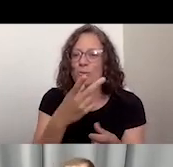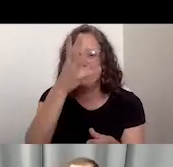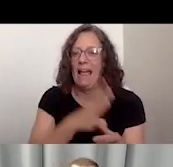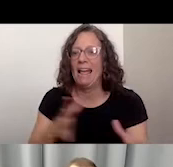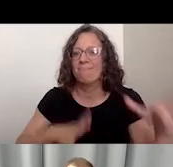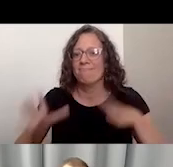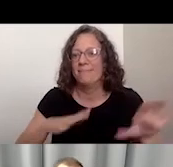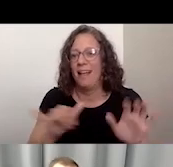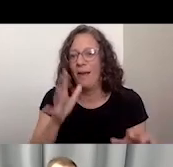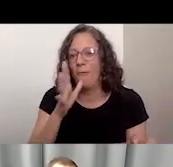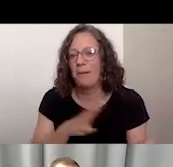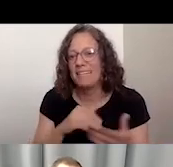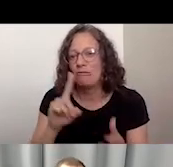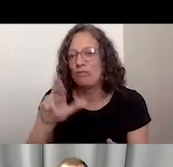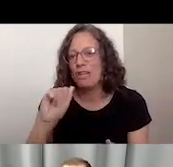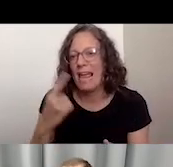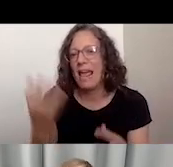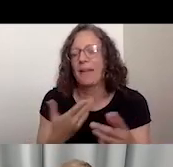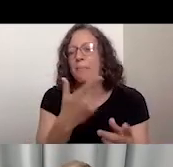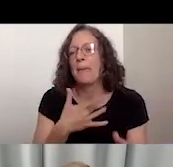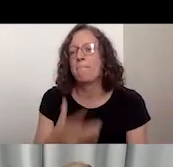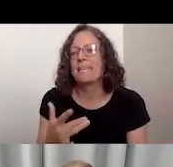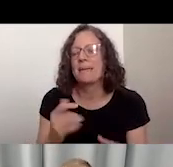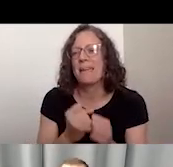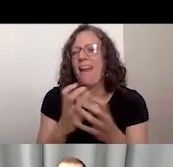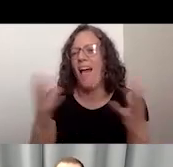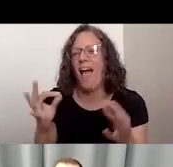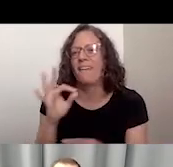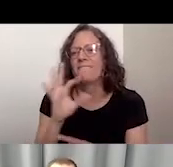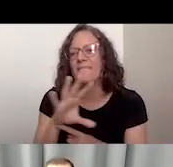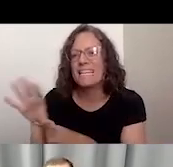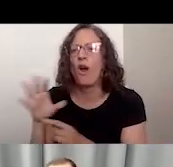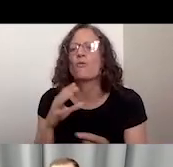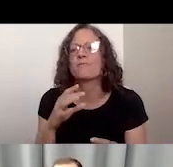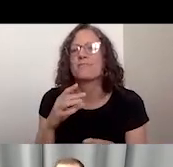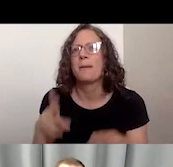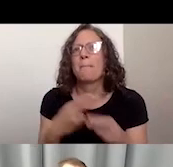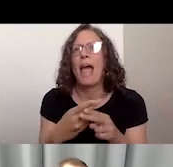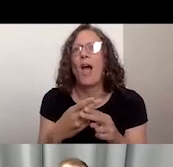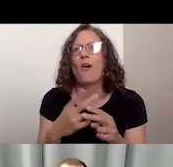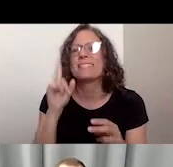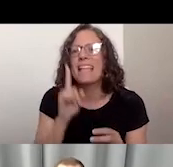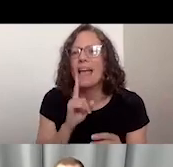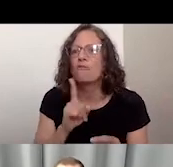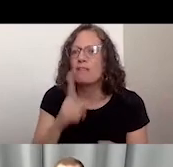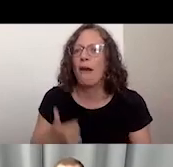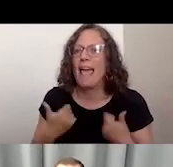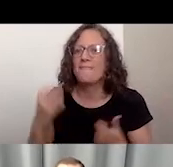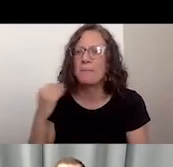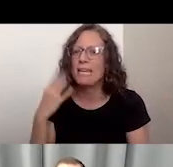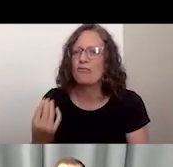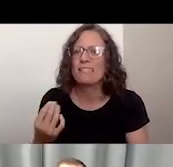a little bit of a shock to some of you, but these are a couple guys who dress in drag, and they make a lot of funny videos